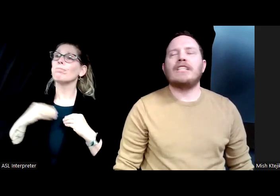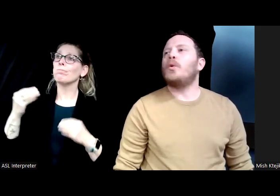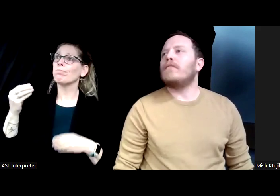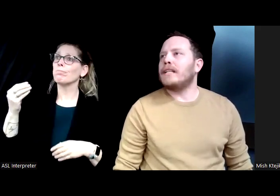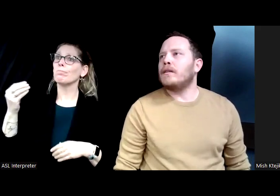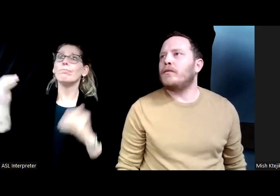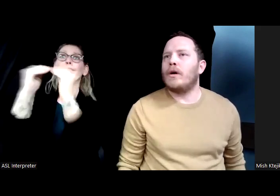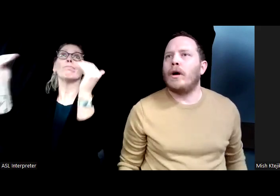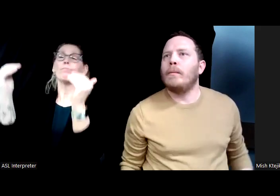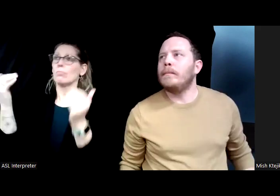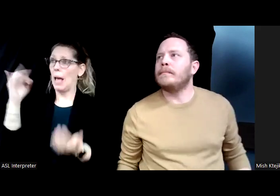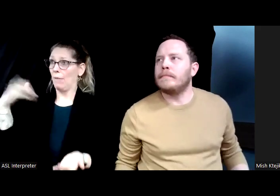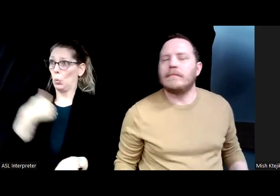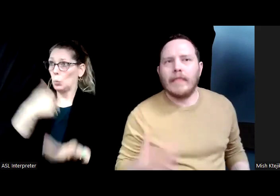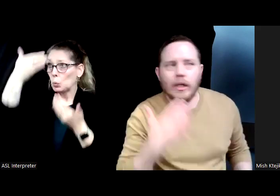as an equivalent.